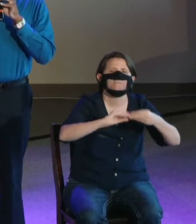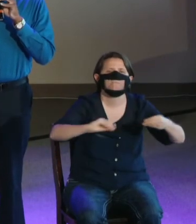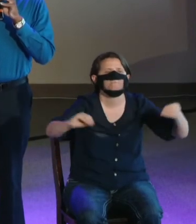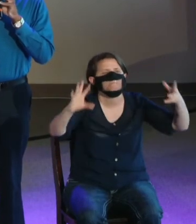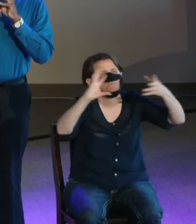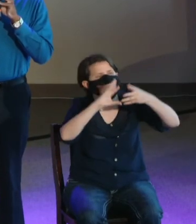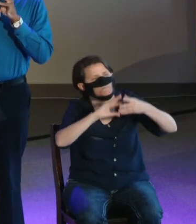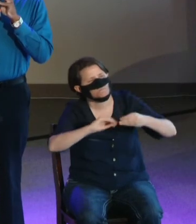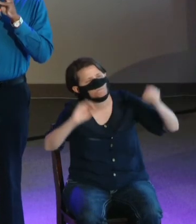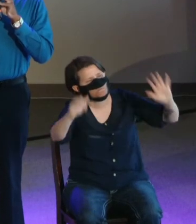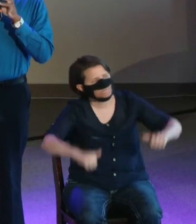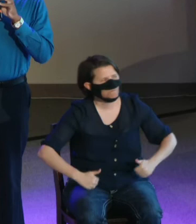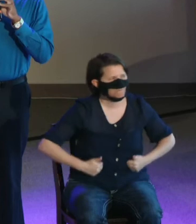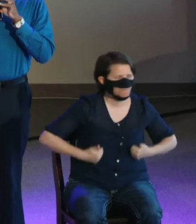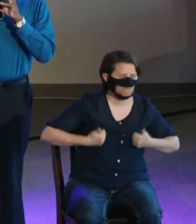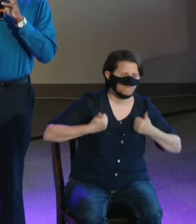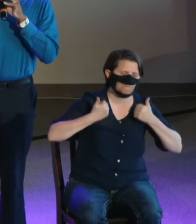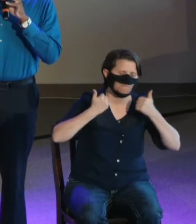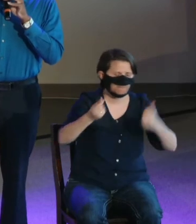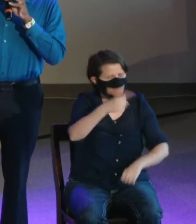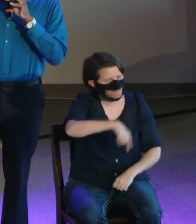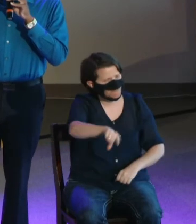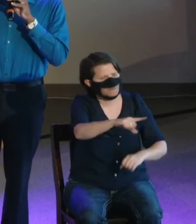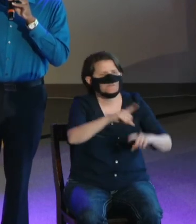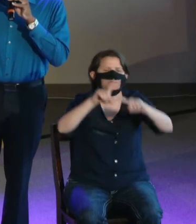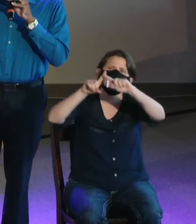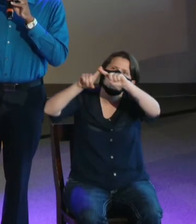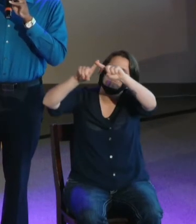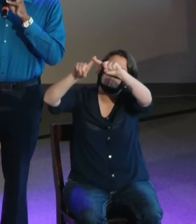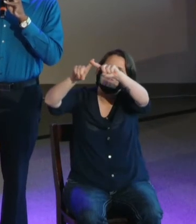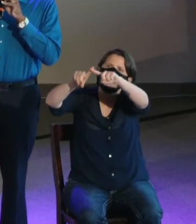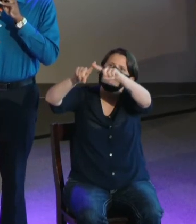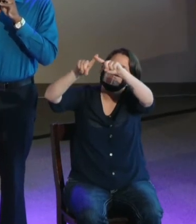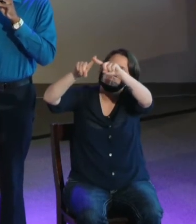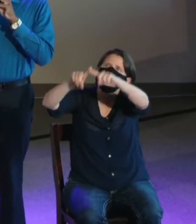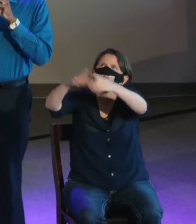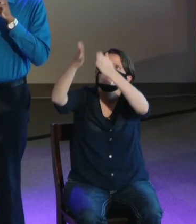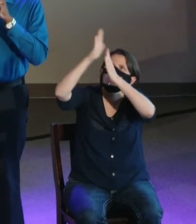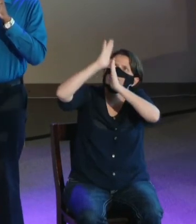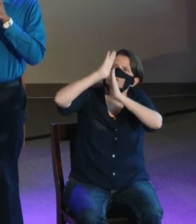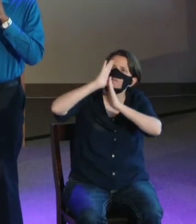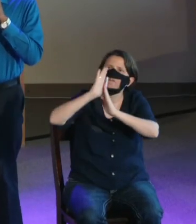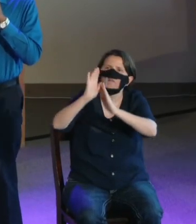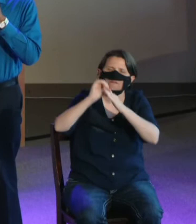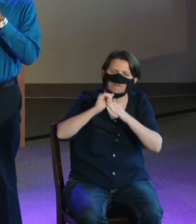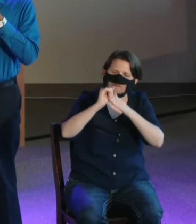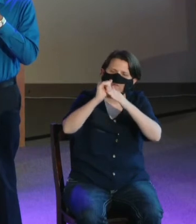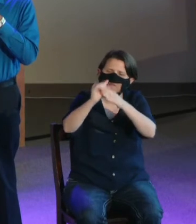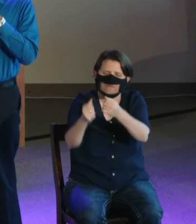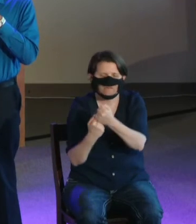you. You can depend on God to see you through.